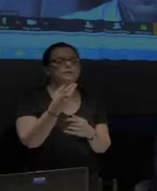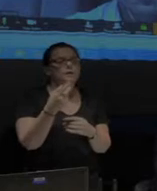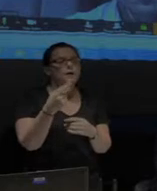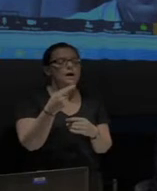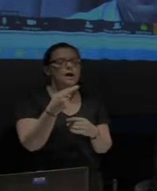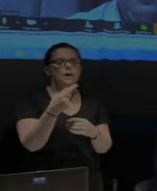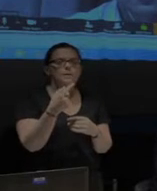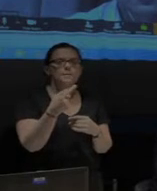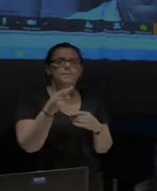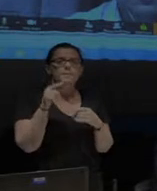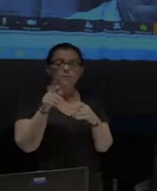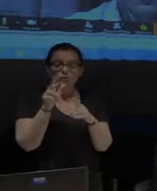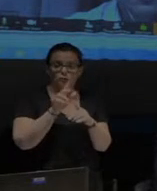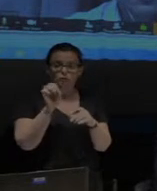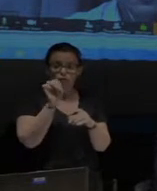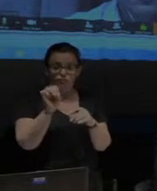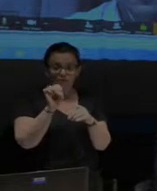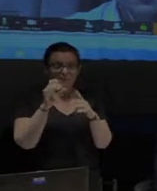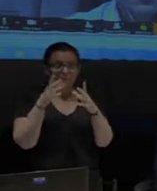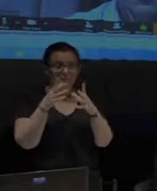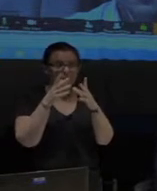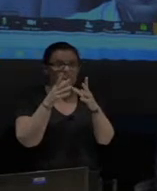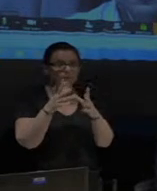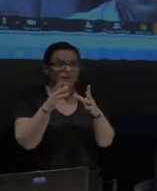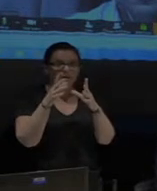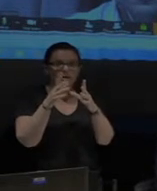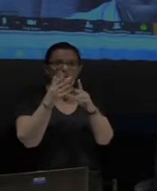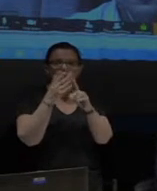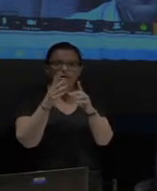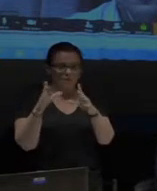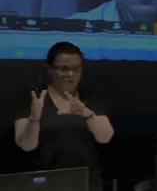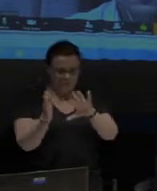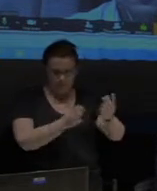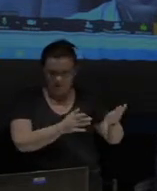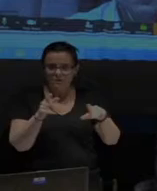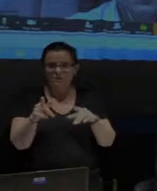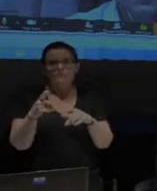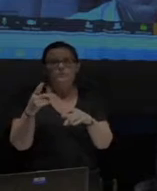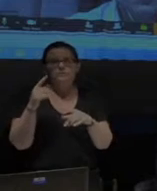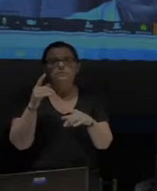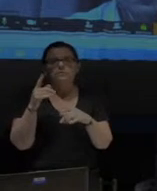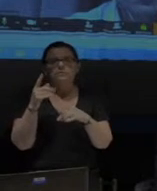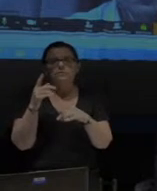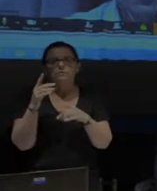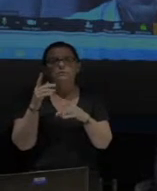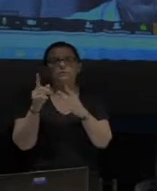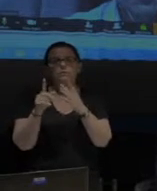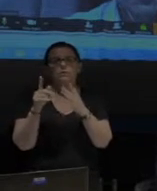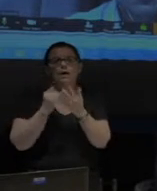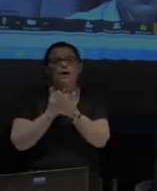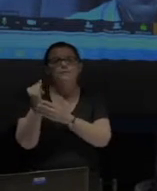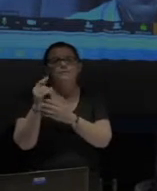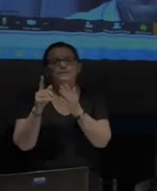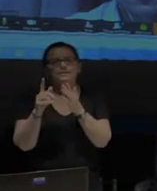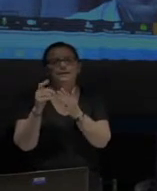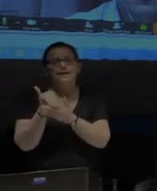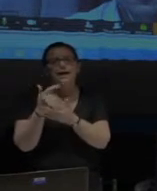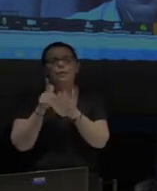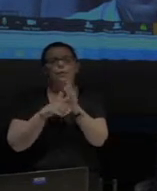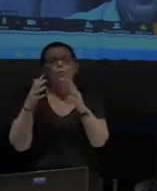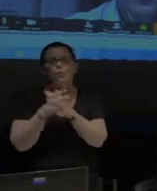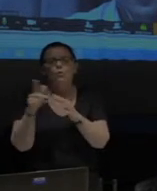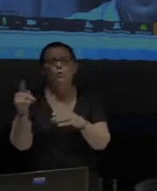widely, the anti-gay laws in Russia, the prejudice that women principals, we were talking about earlier,